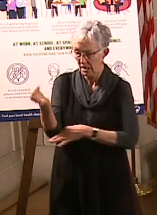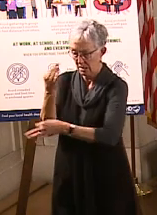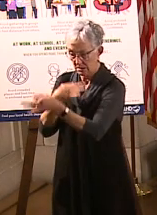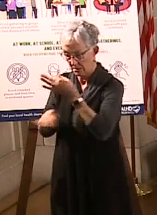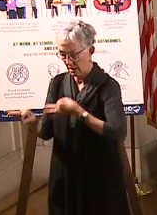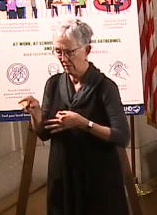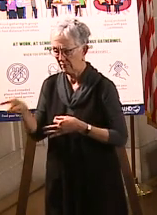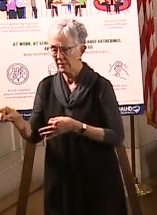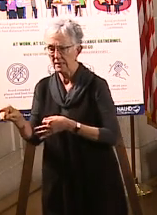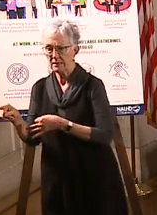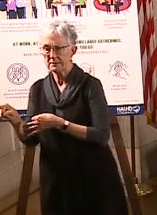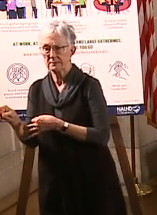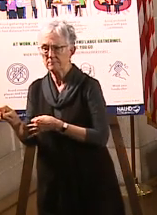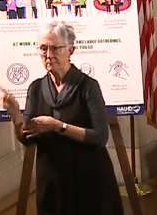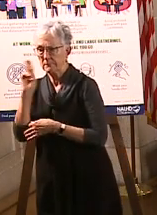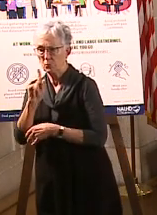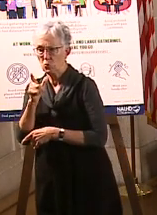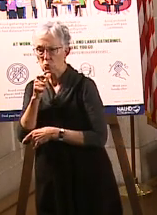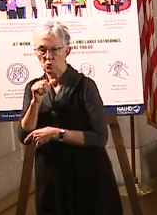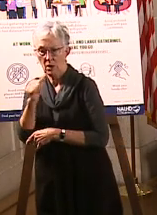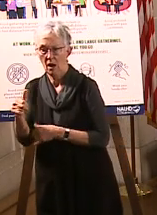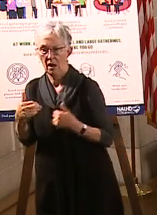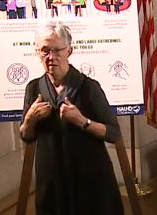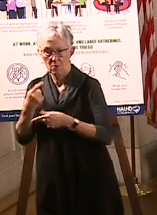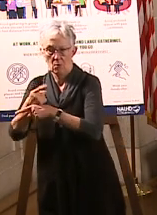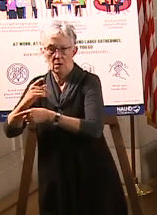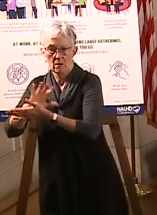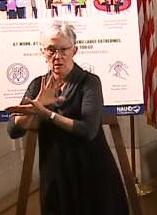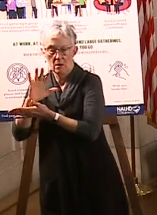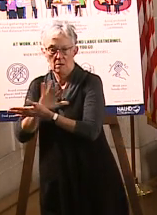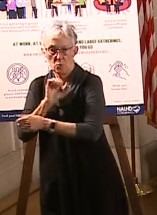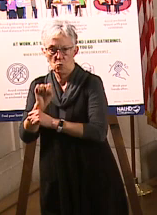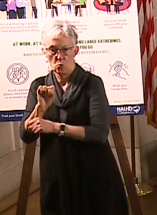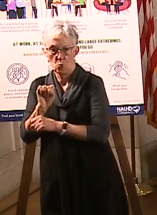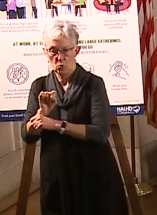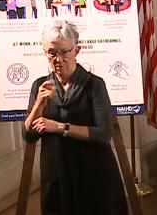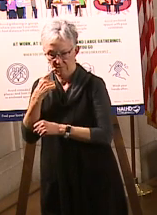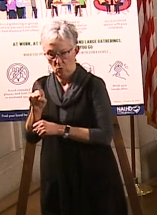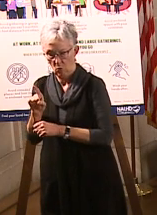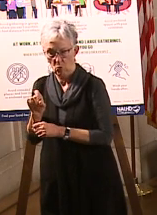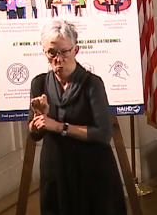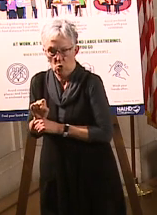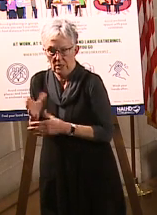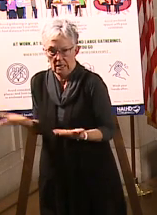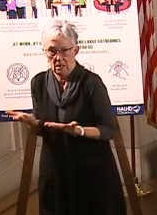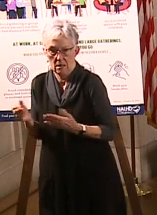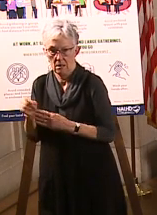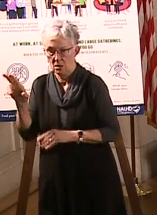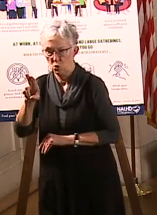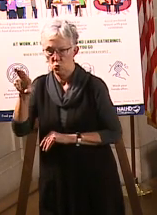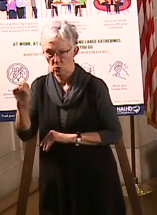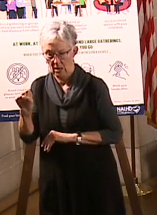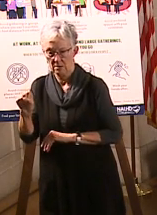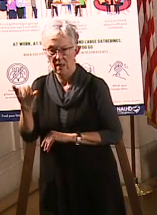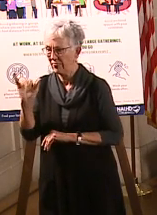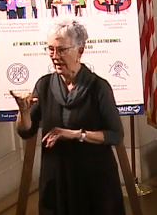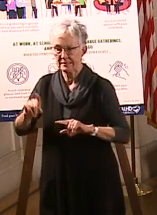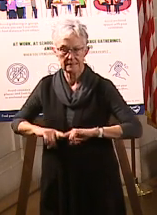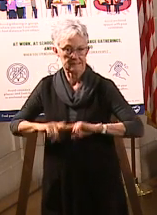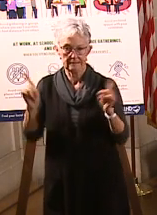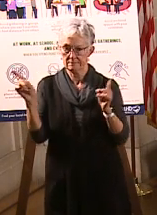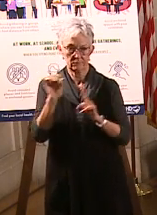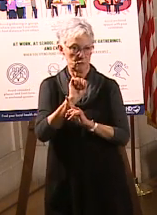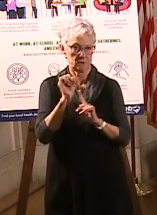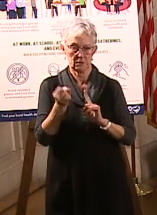working there, you have to be legal. If you're stealing somebody's identity to work there, that's illegal, but that's a different matter. This is something